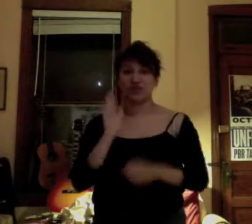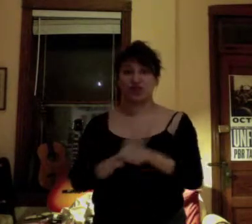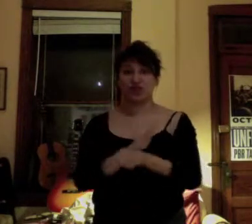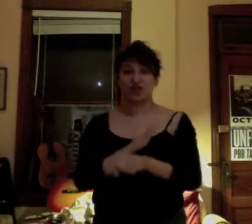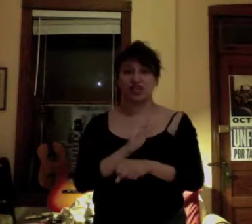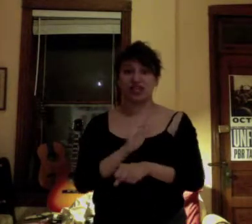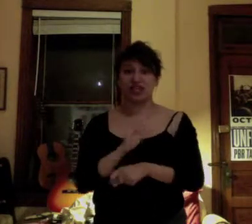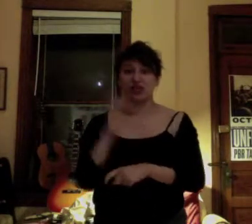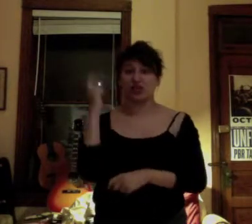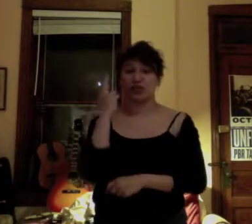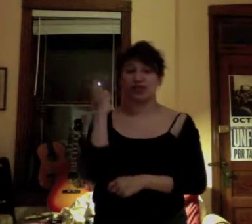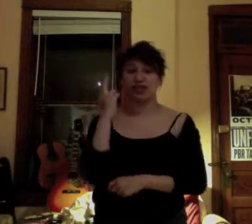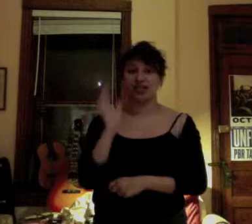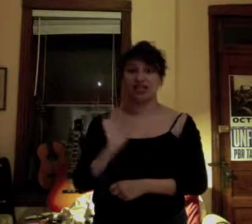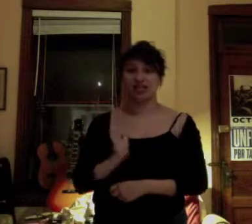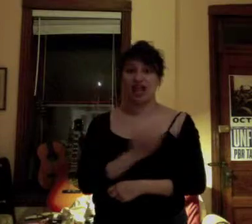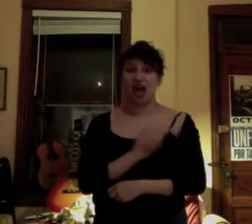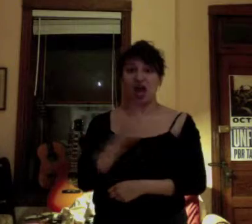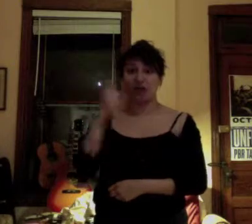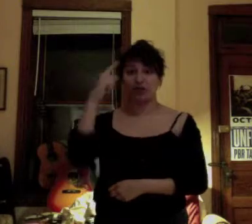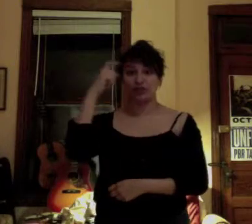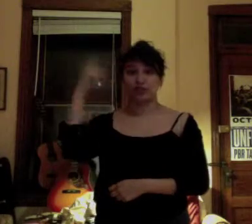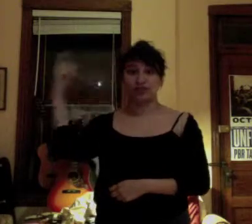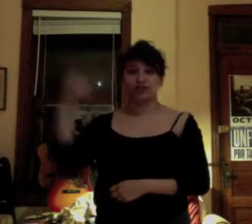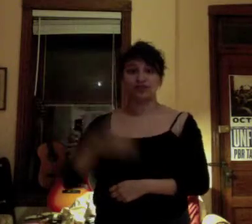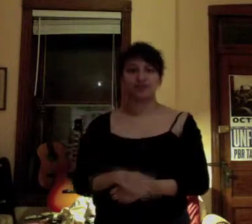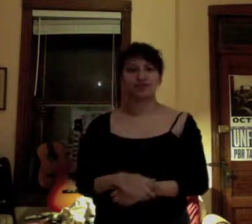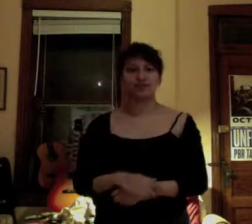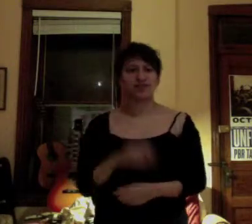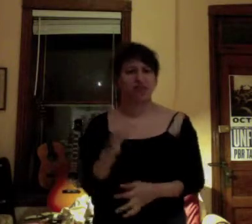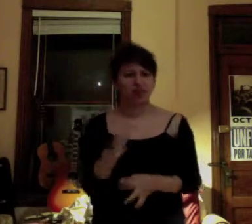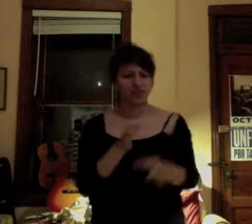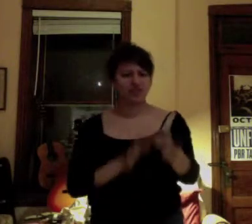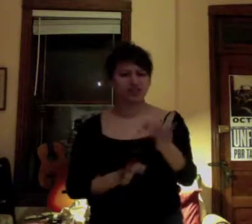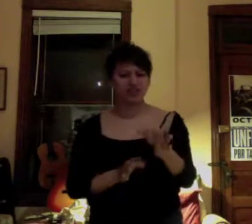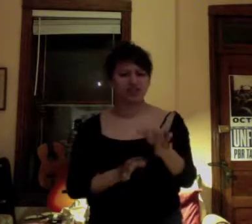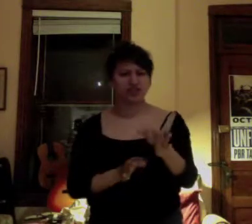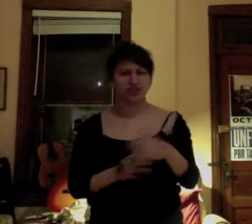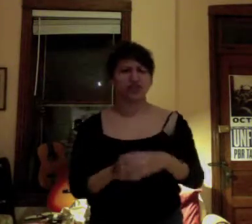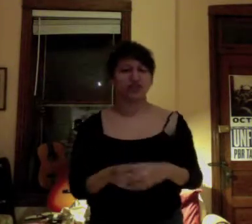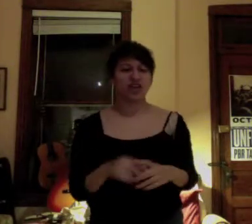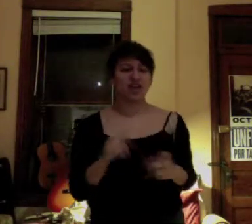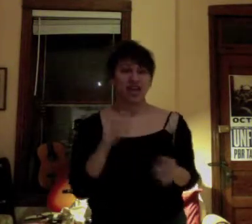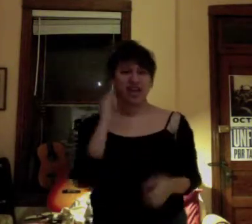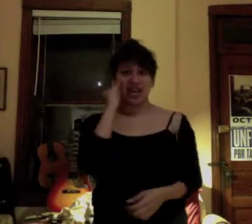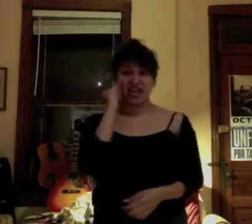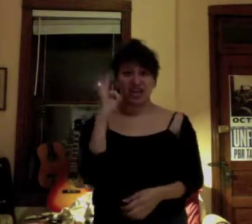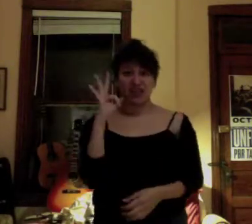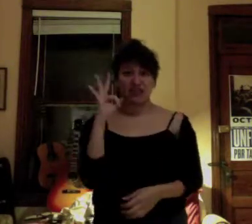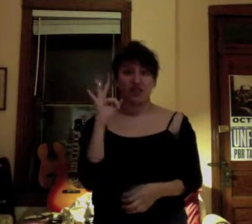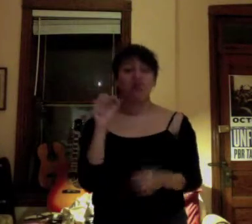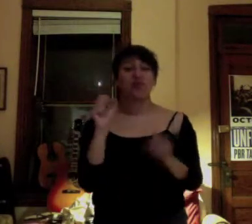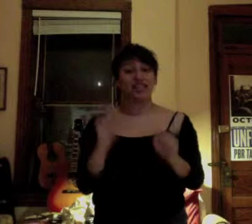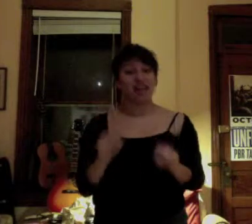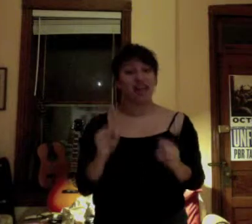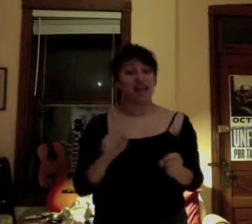alternative? If we could shift our perspective and see fear instead as an ally that's telling